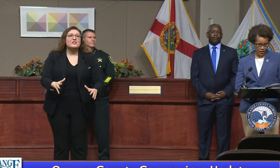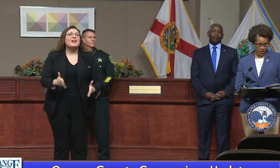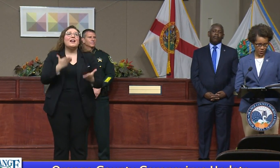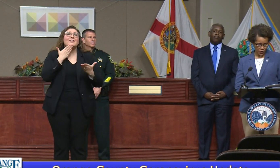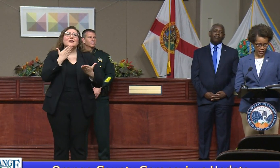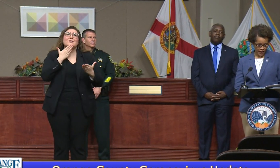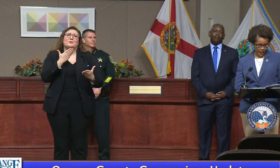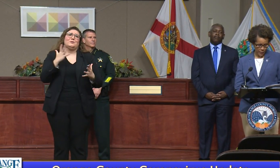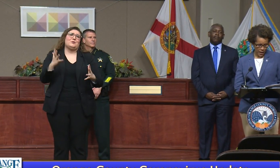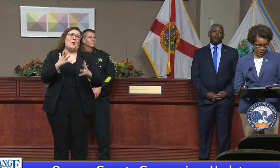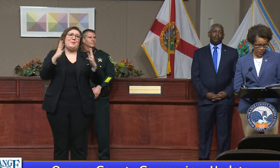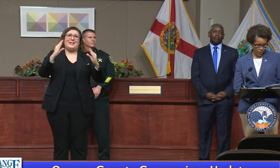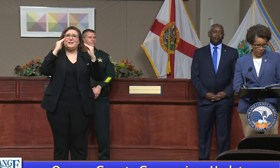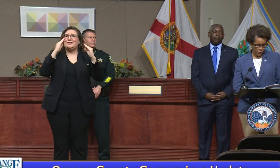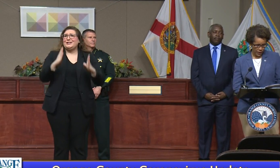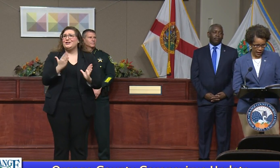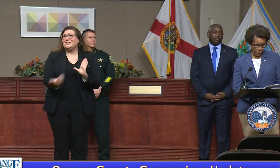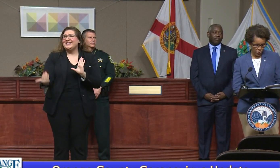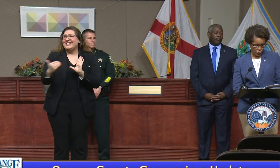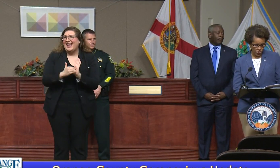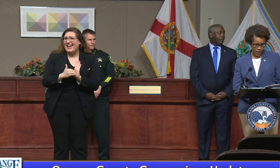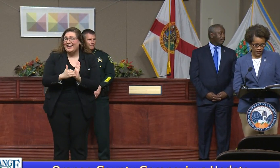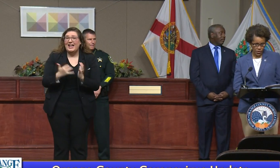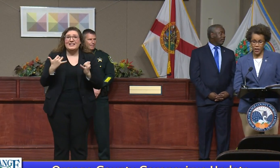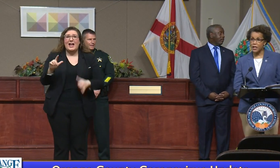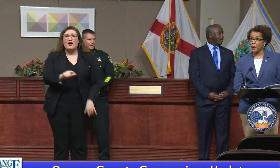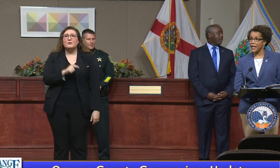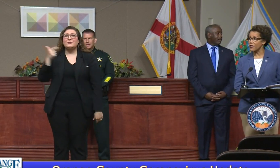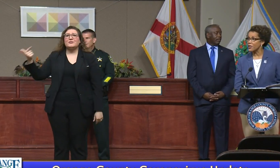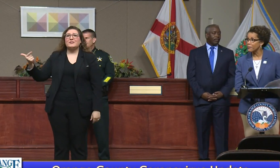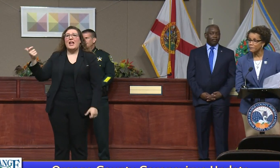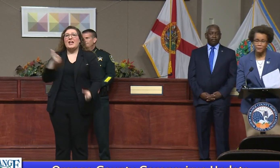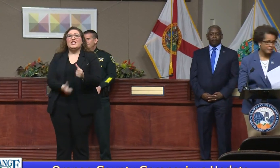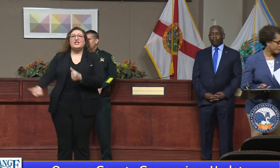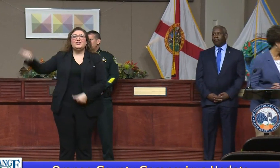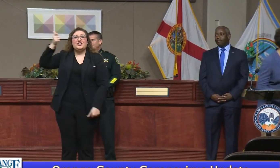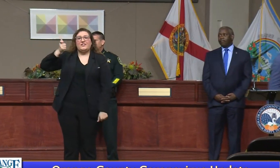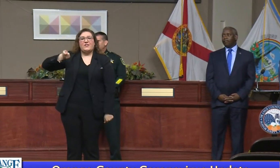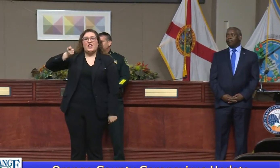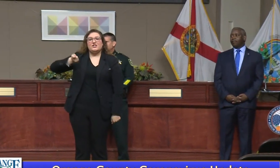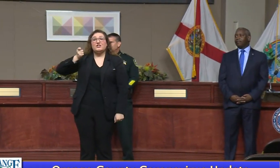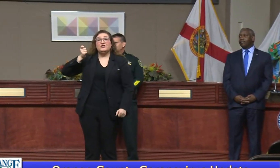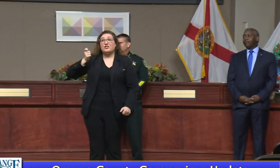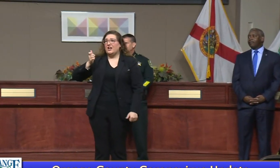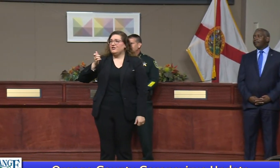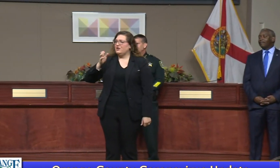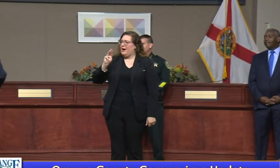wonderful teachers. Let me turn it over now to Chief Judge Myers.